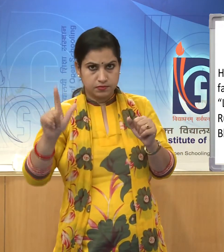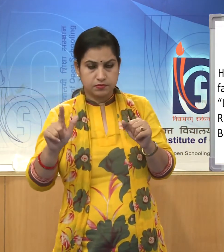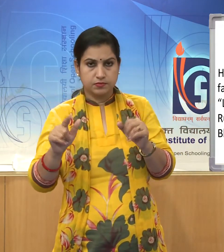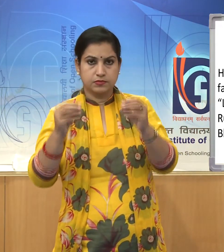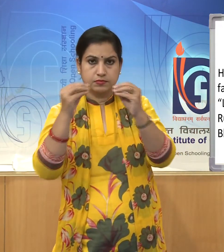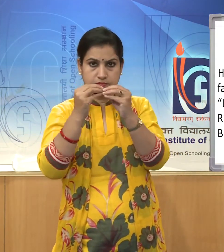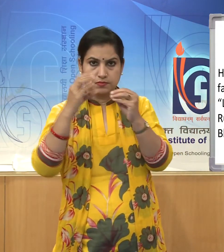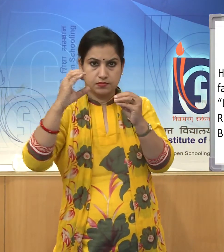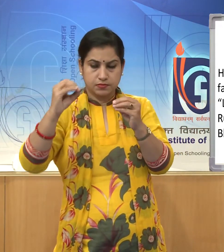bottle